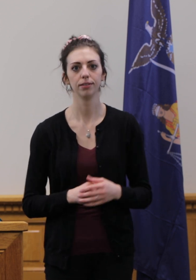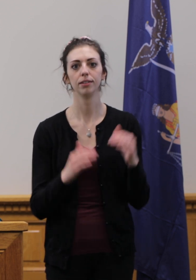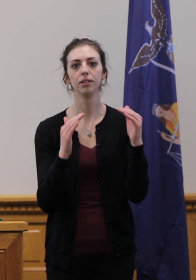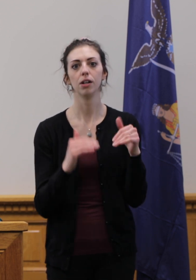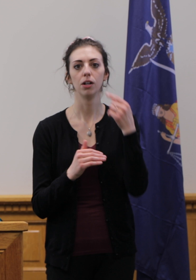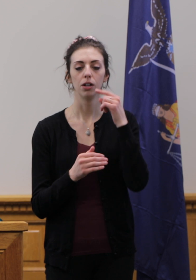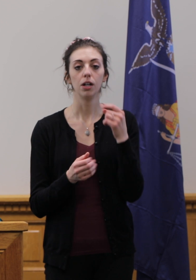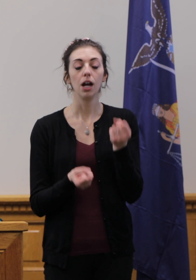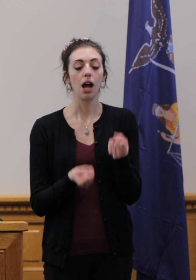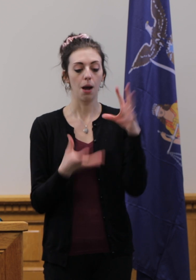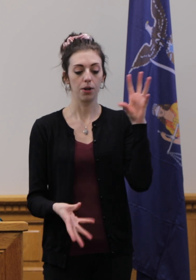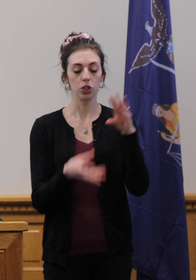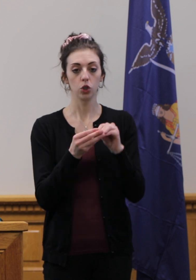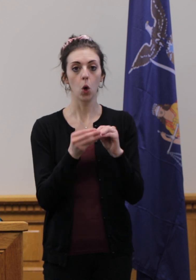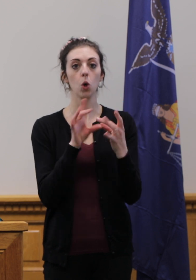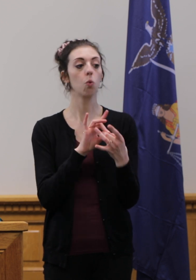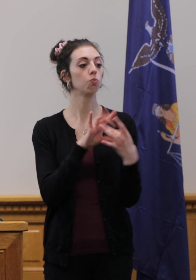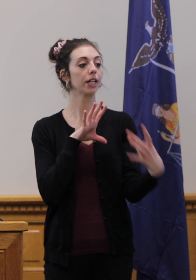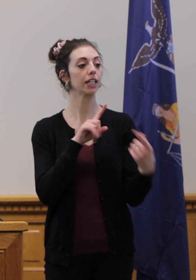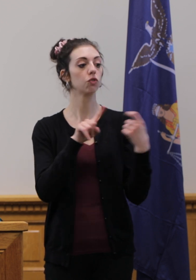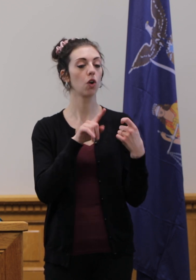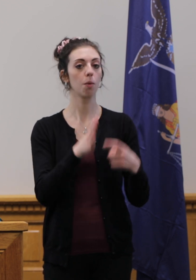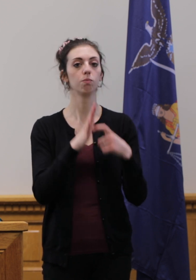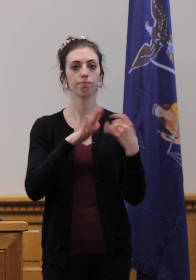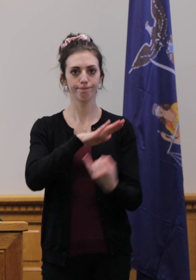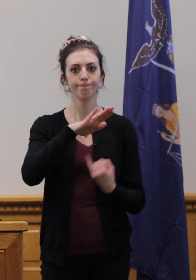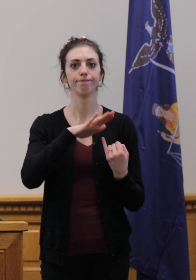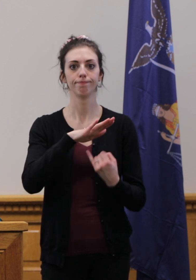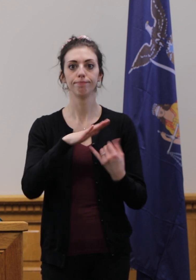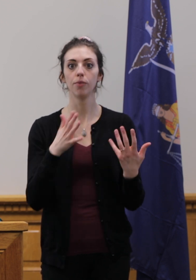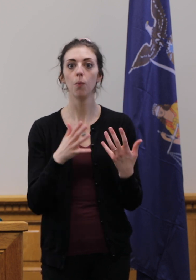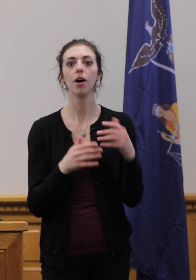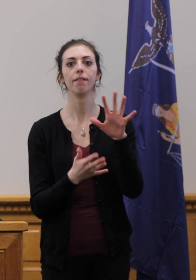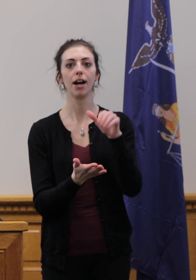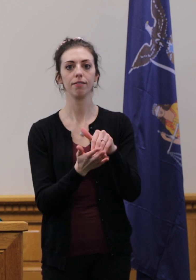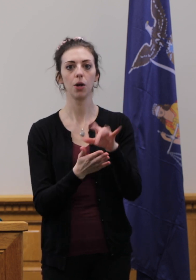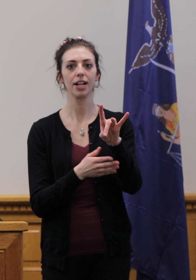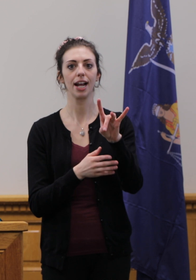135,530, total patients released from isolation